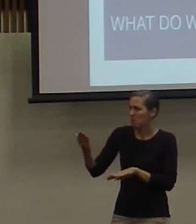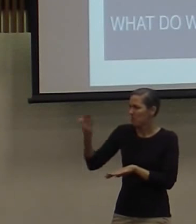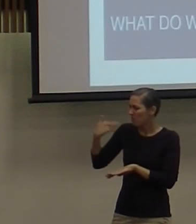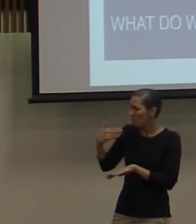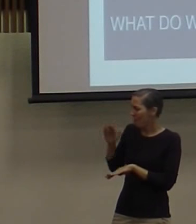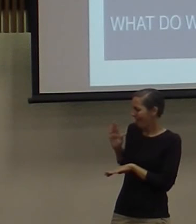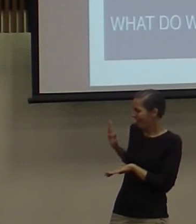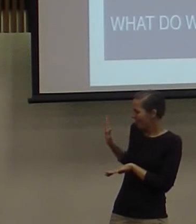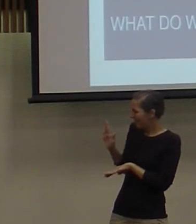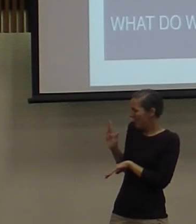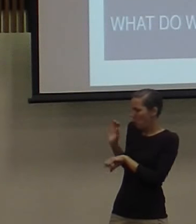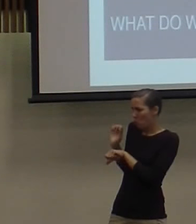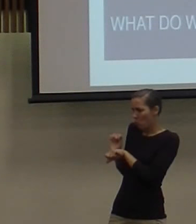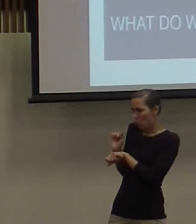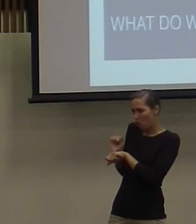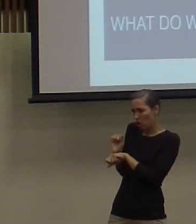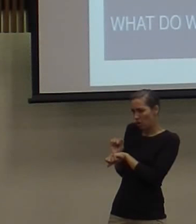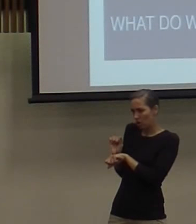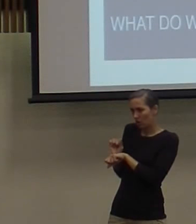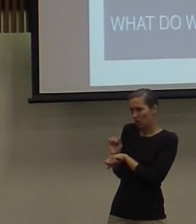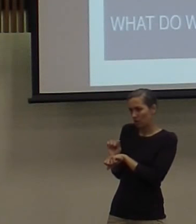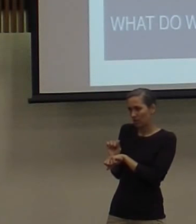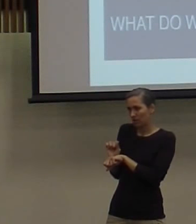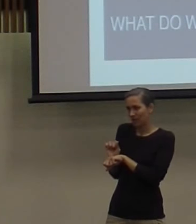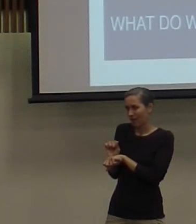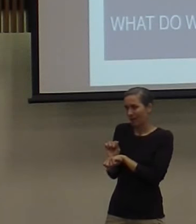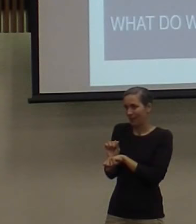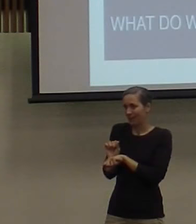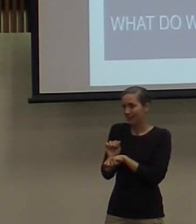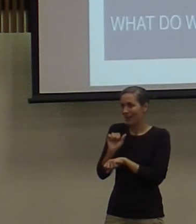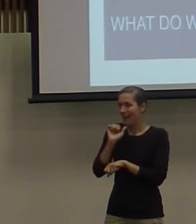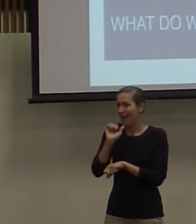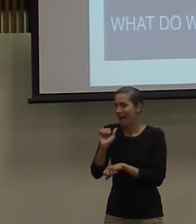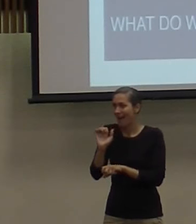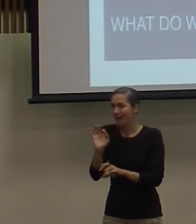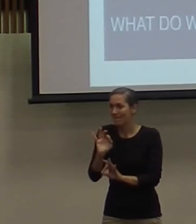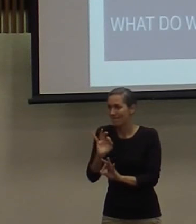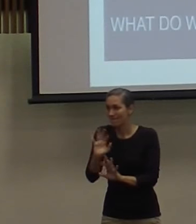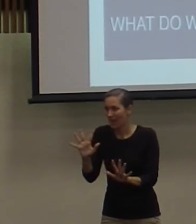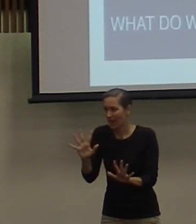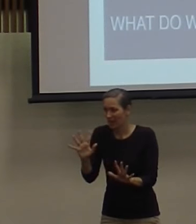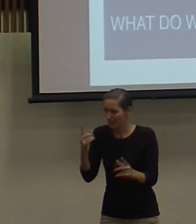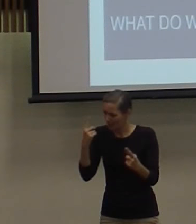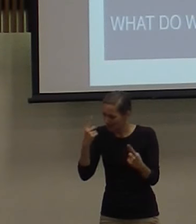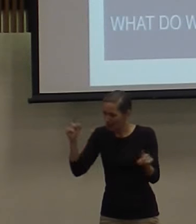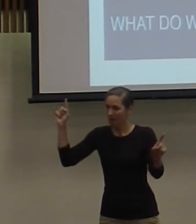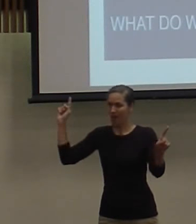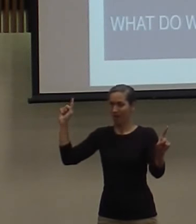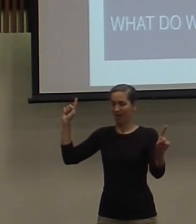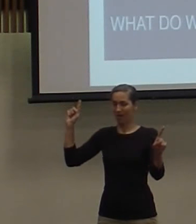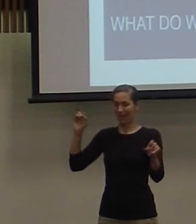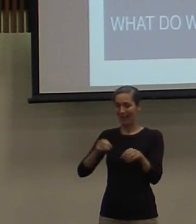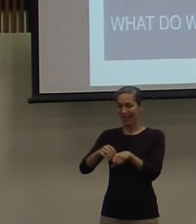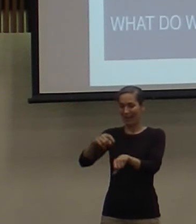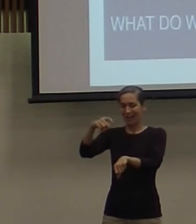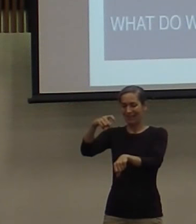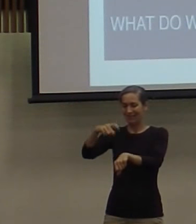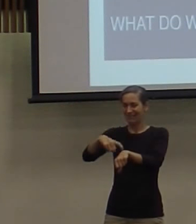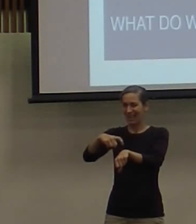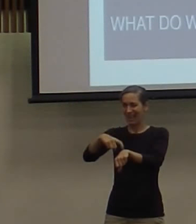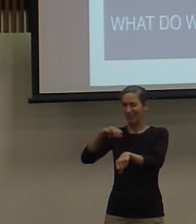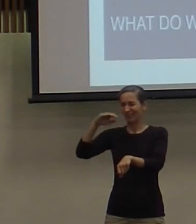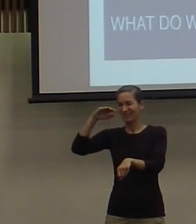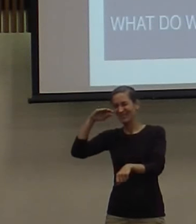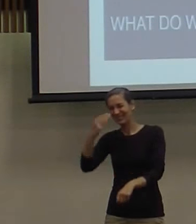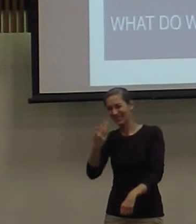work have not labored in vain. Even in the time that appear or seem